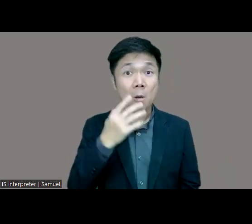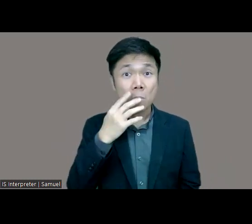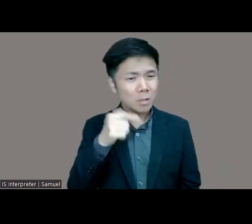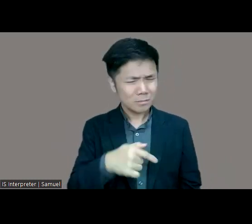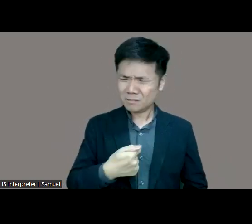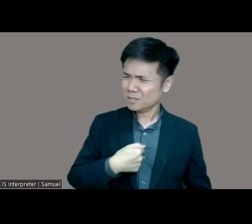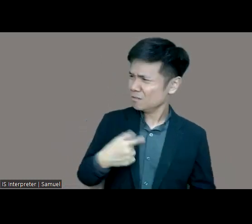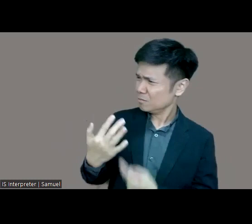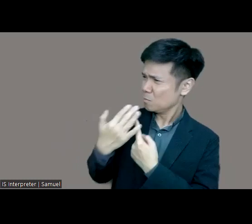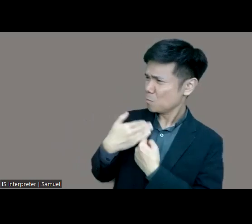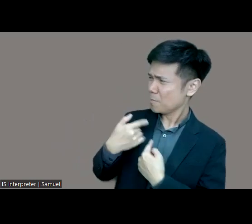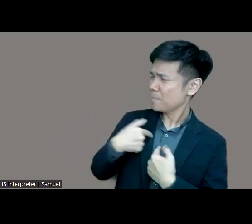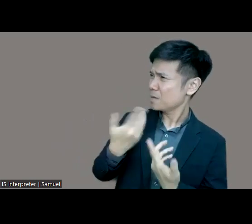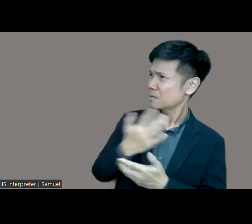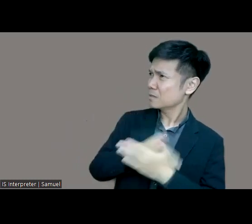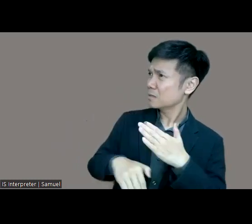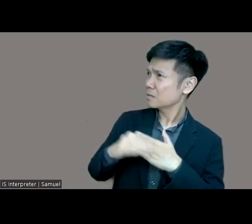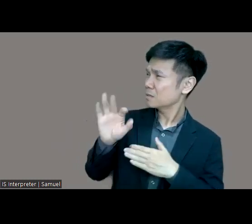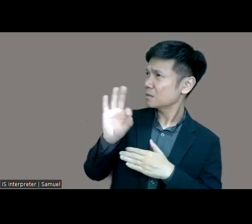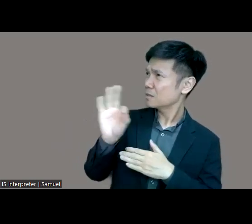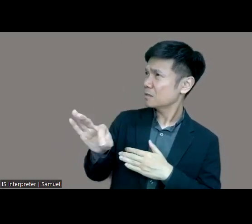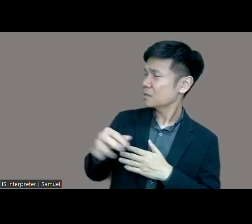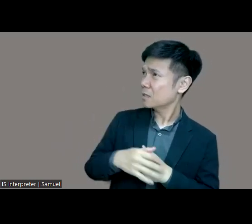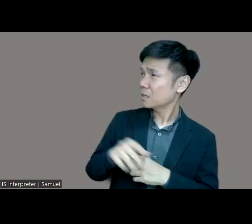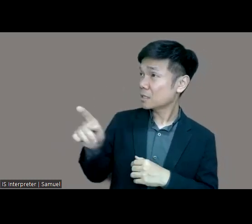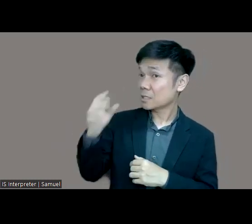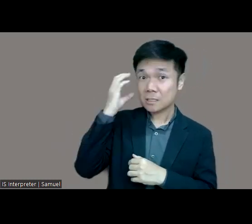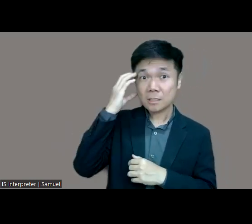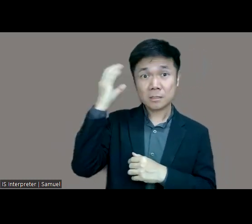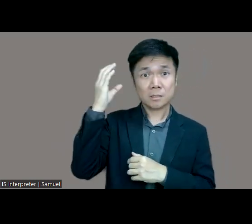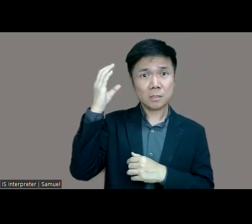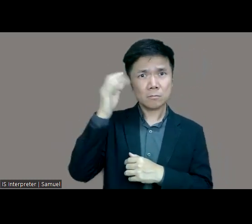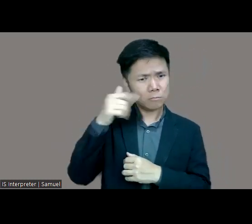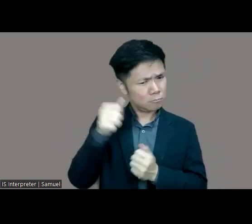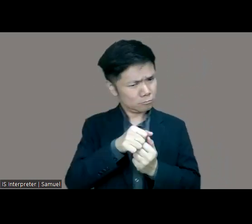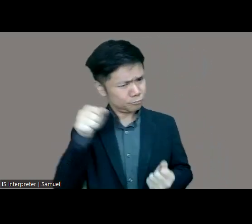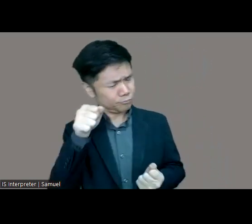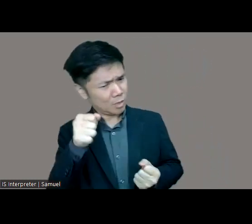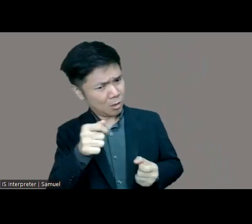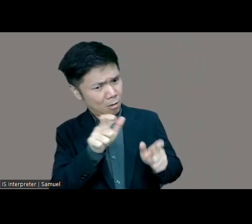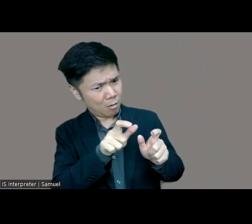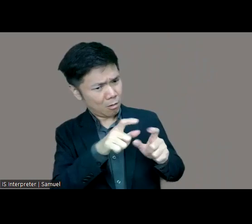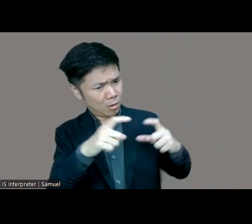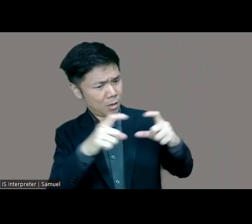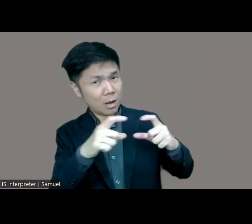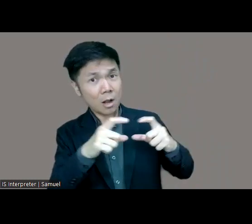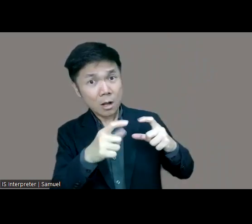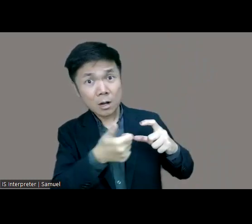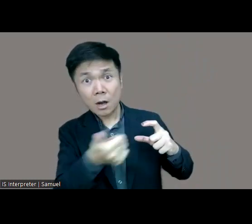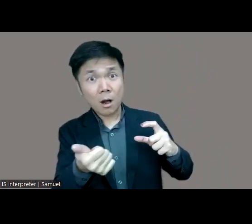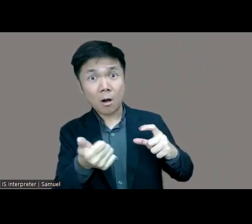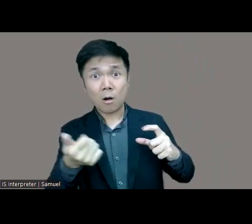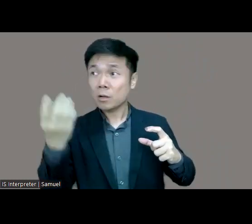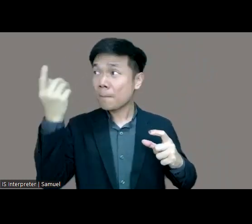because any Swedish citizen can get the same benefit, but it will not have the same impact in his or